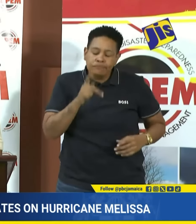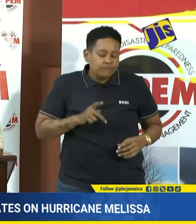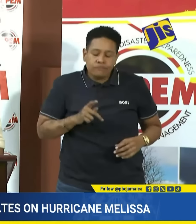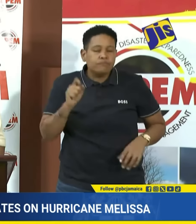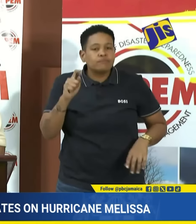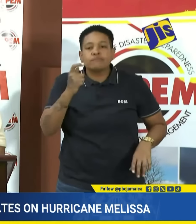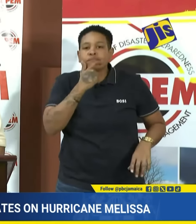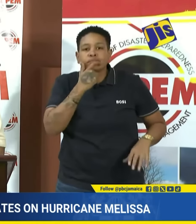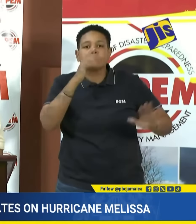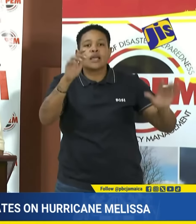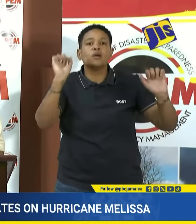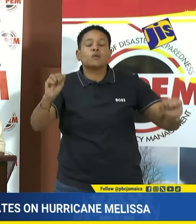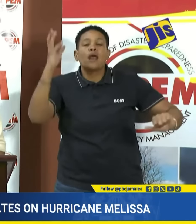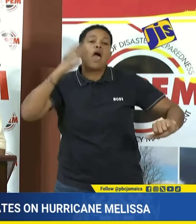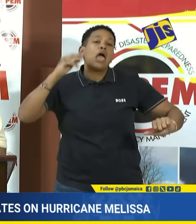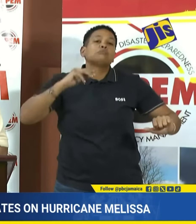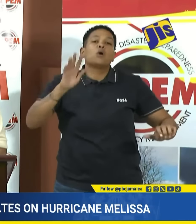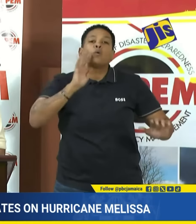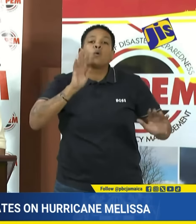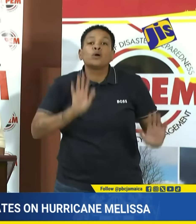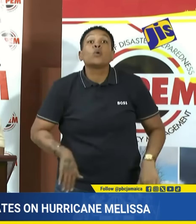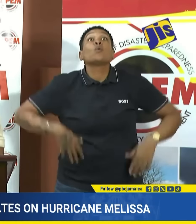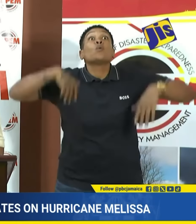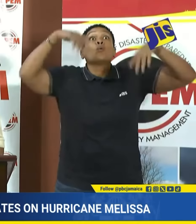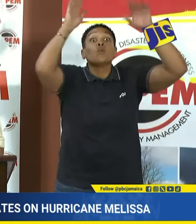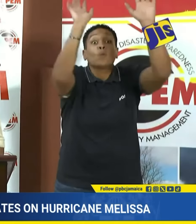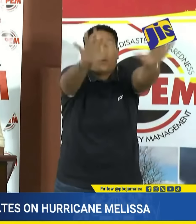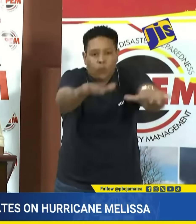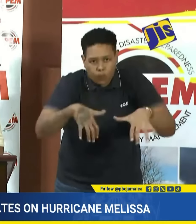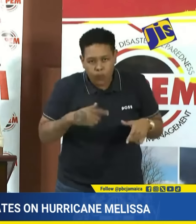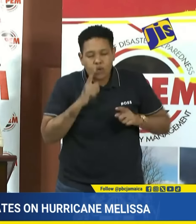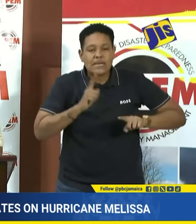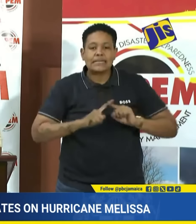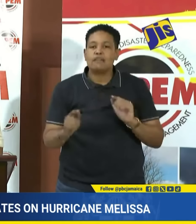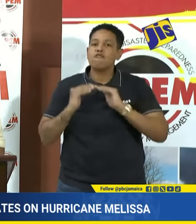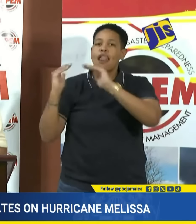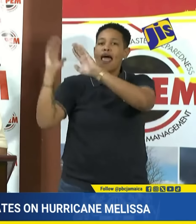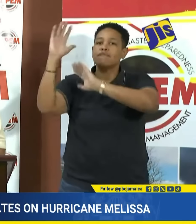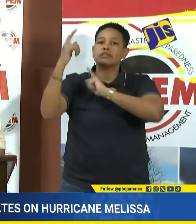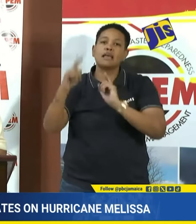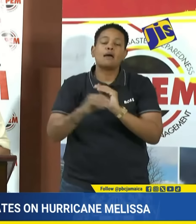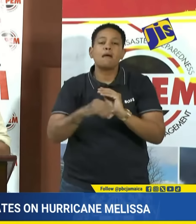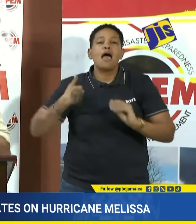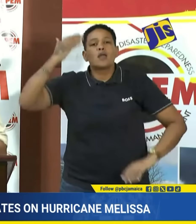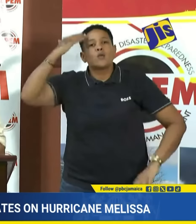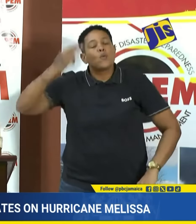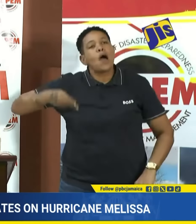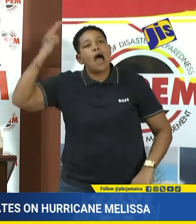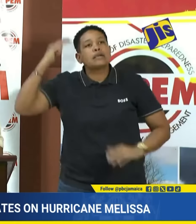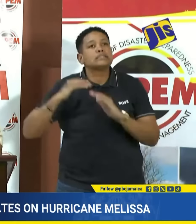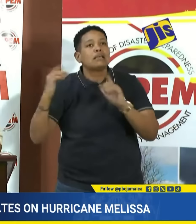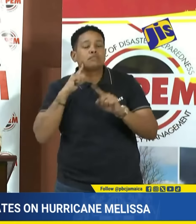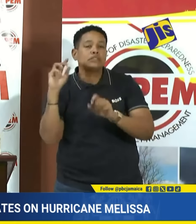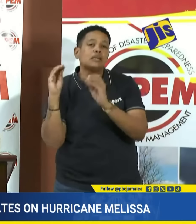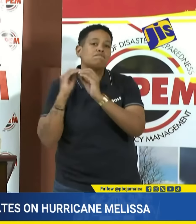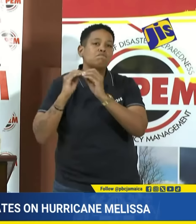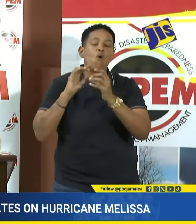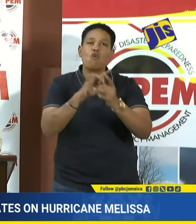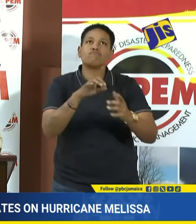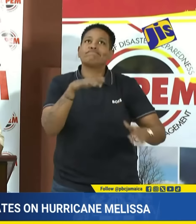and St. Andrew, could experience some amount of storm surge. Of course, differing levels. I know the highest levels were more